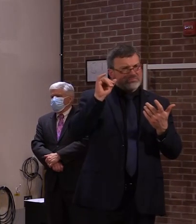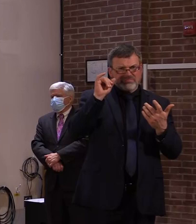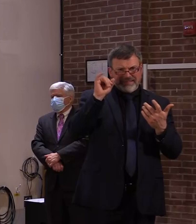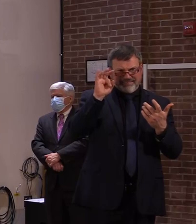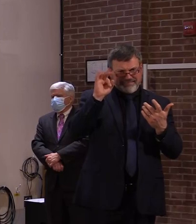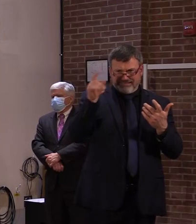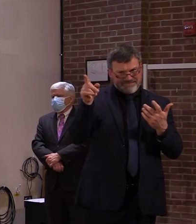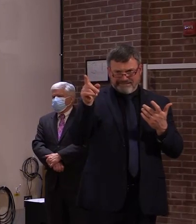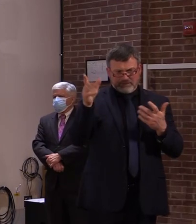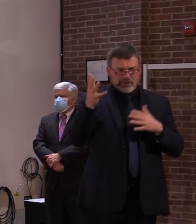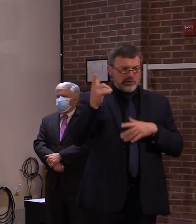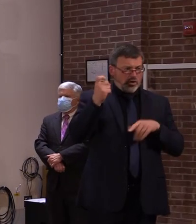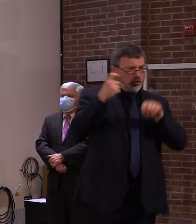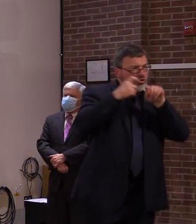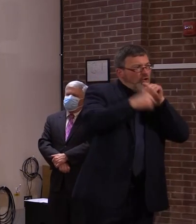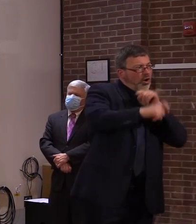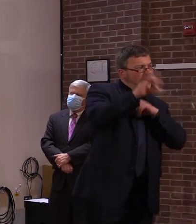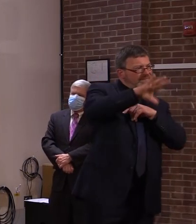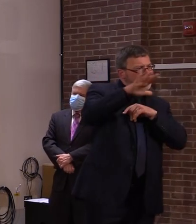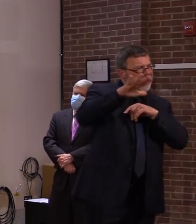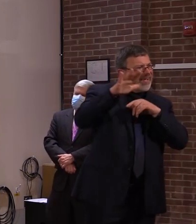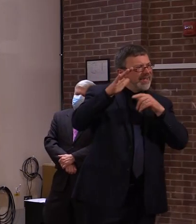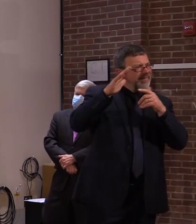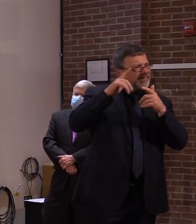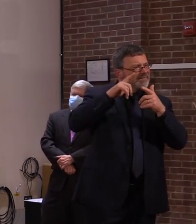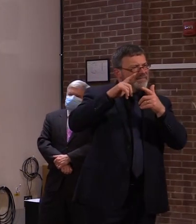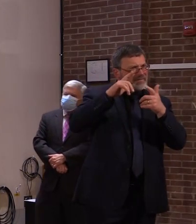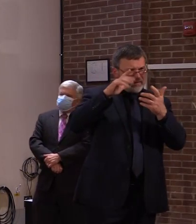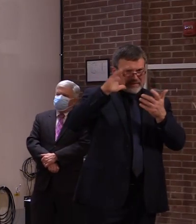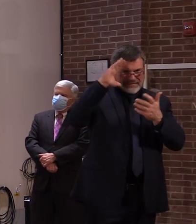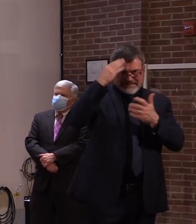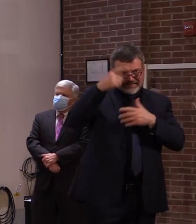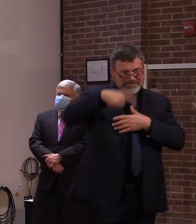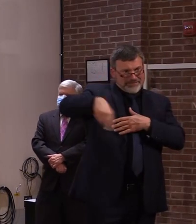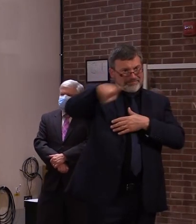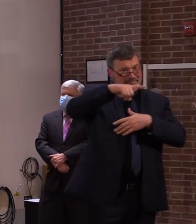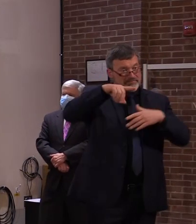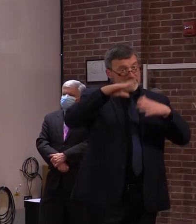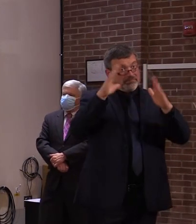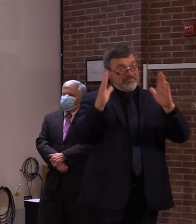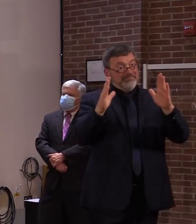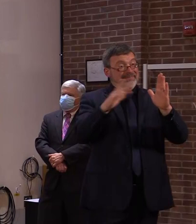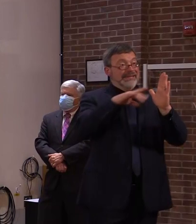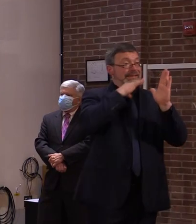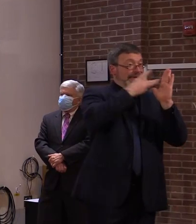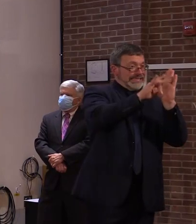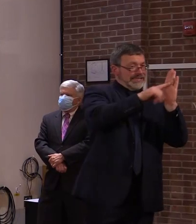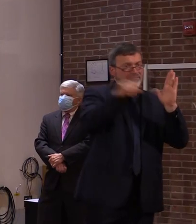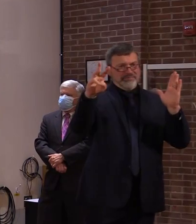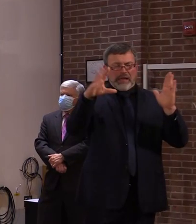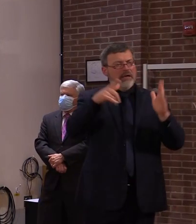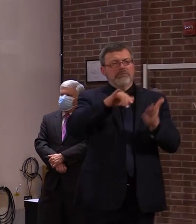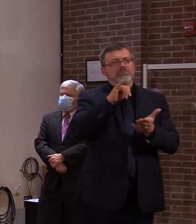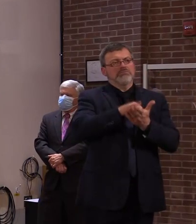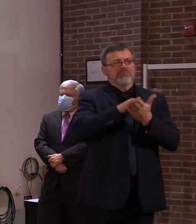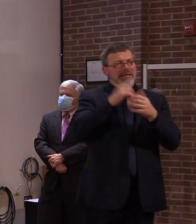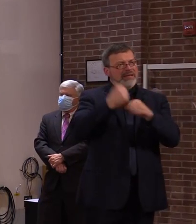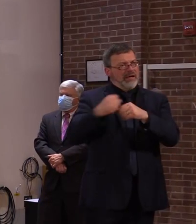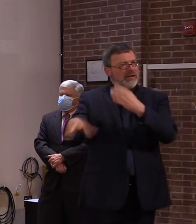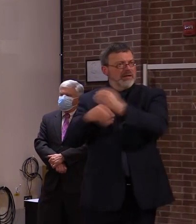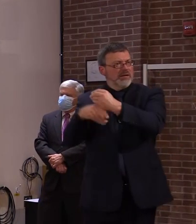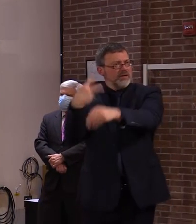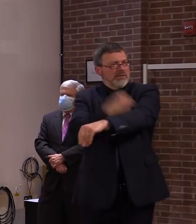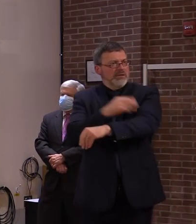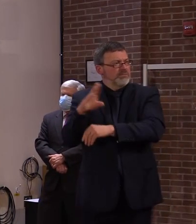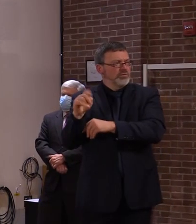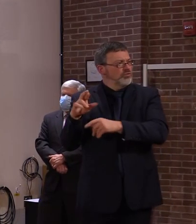makes it seem like you can't get a booster, whereas if you just go onto the pharmacy sites, you just click I'm